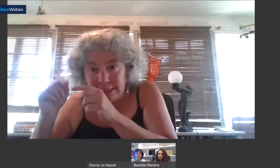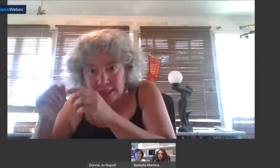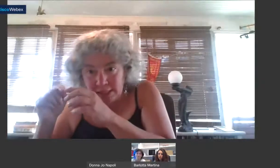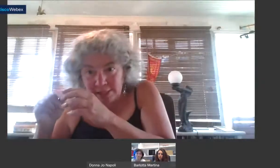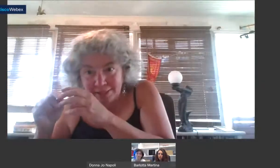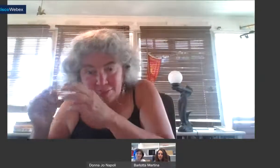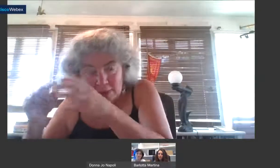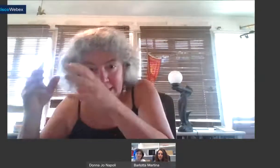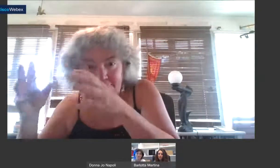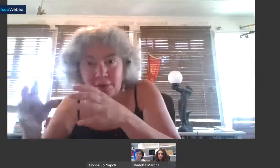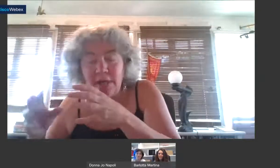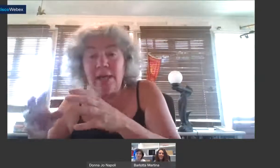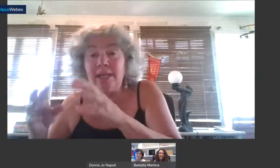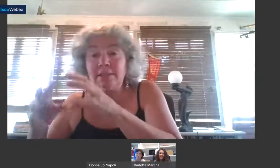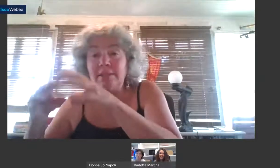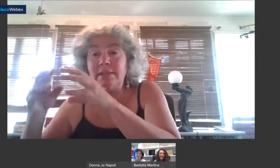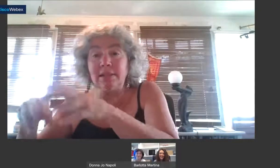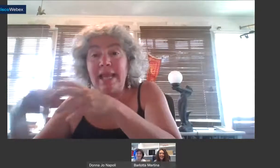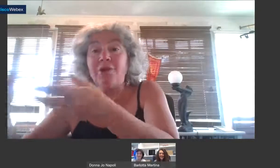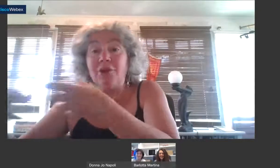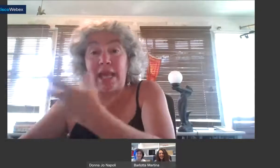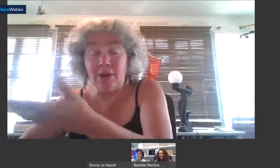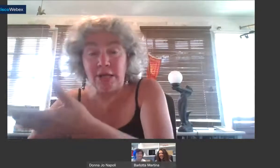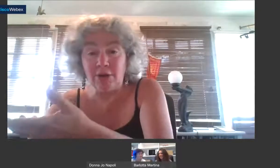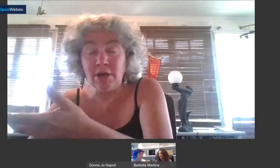little whatever. It's the letter carrier.